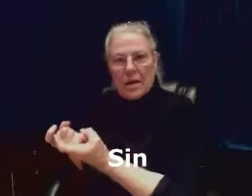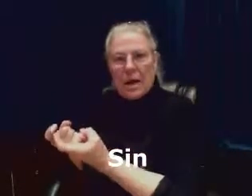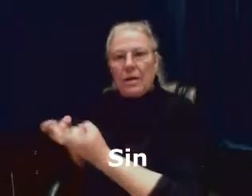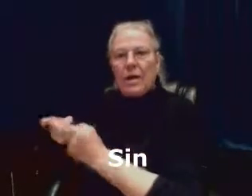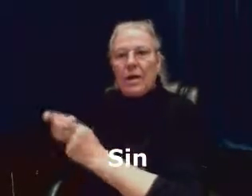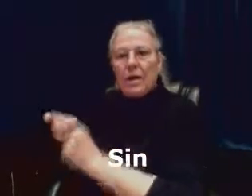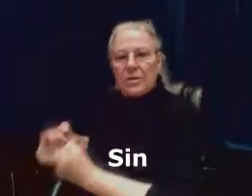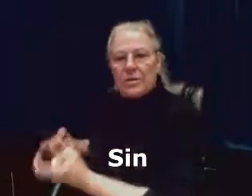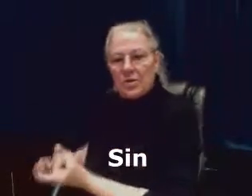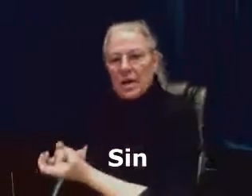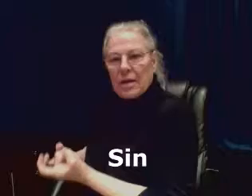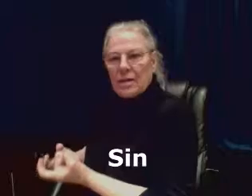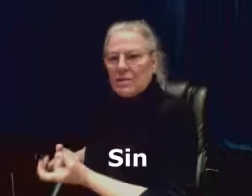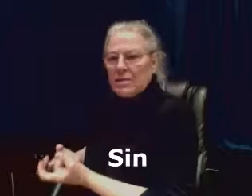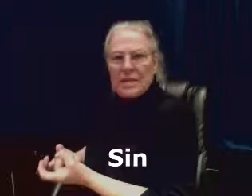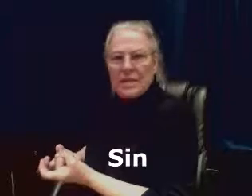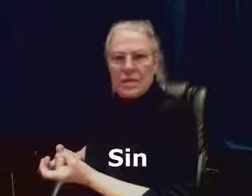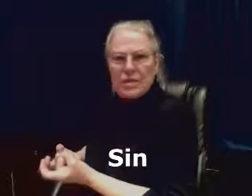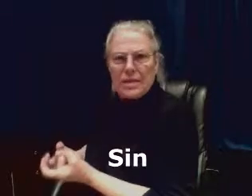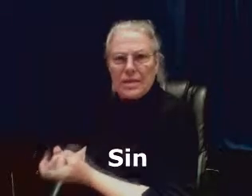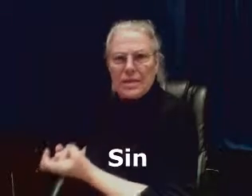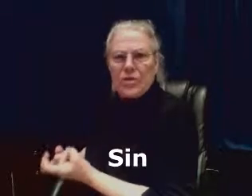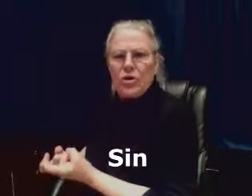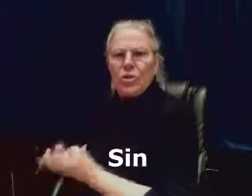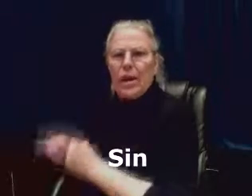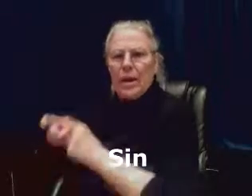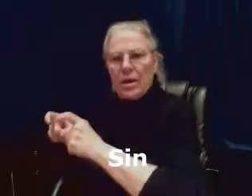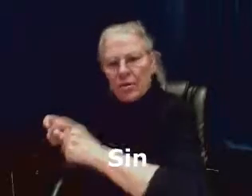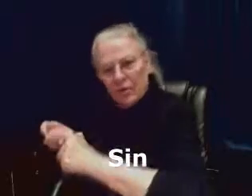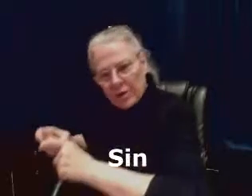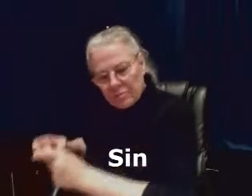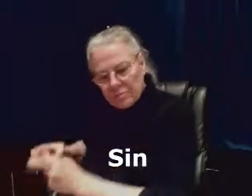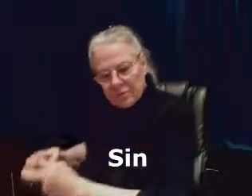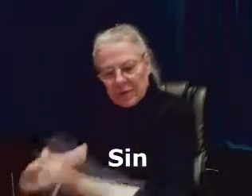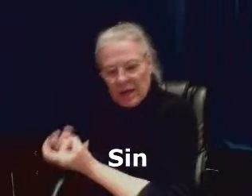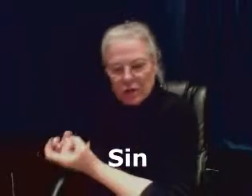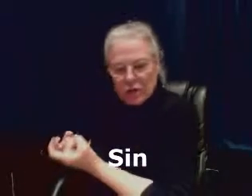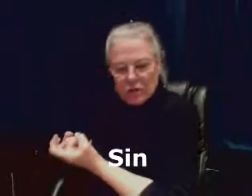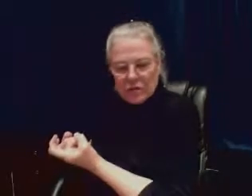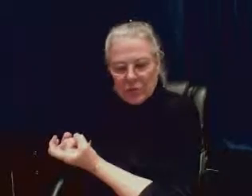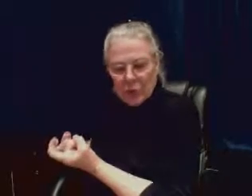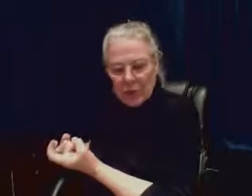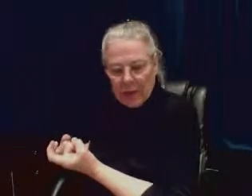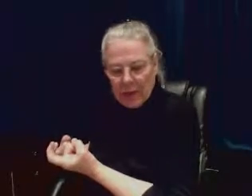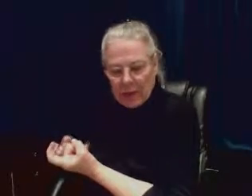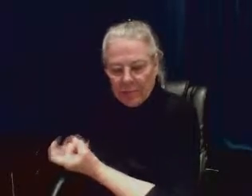and it's just like a sin just digs into your body. You're going to take those hooks and put them in.